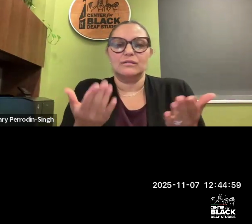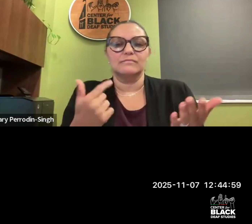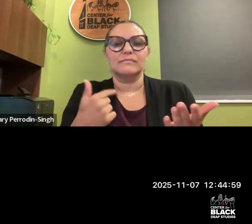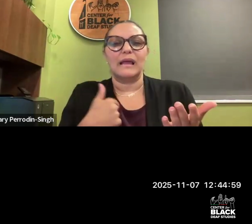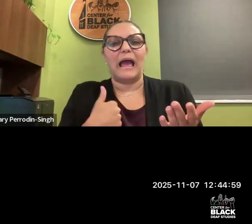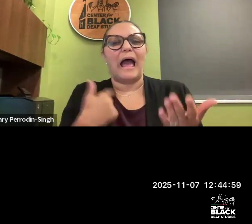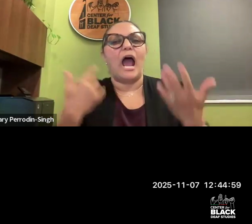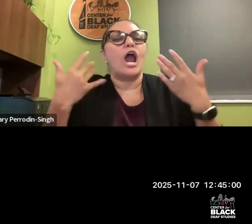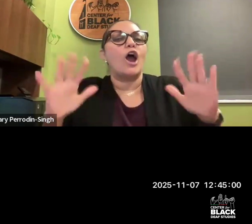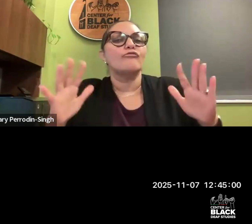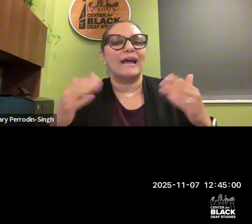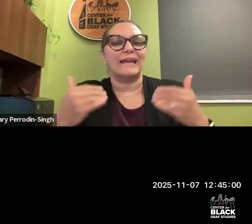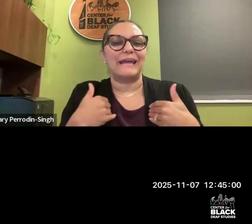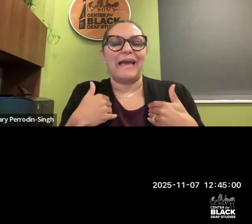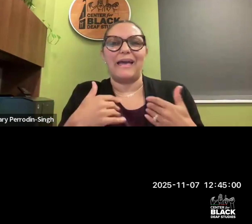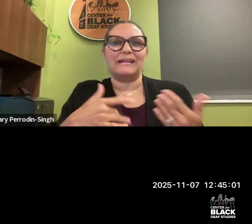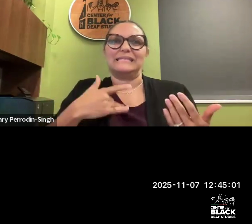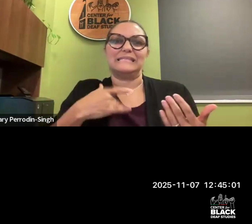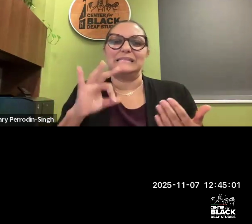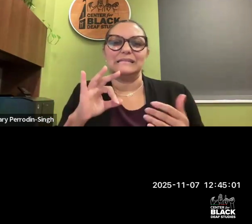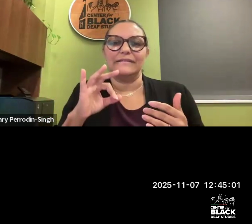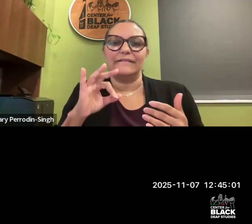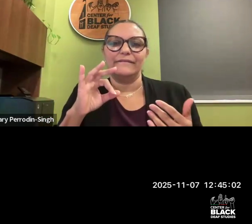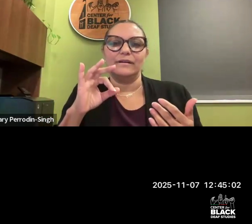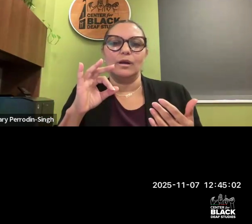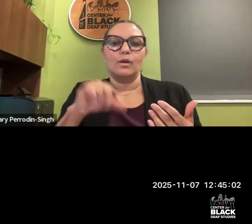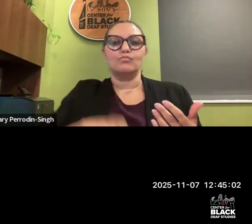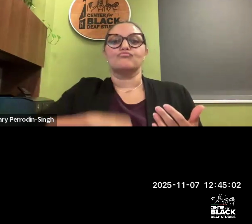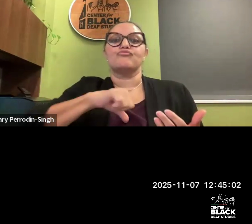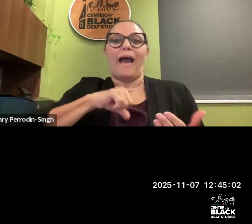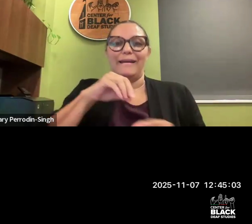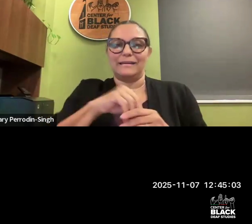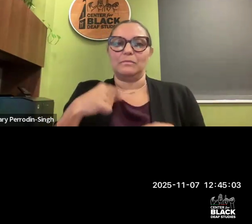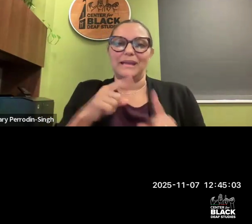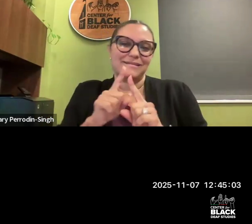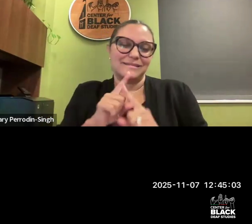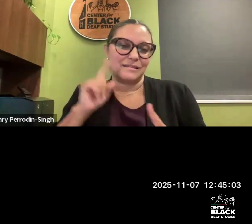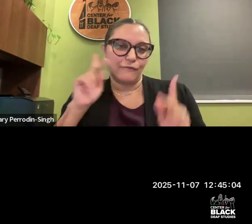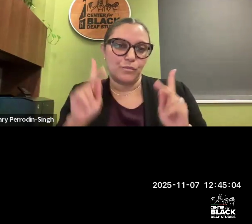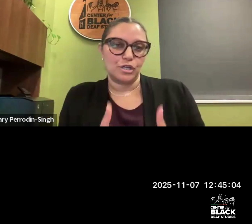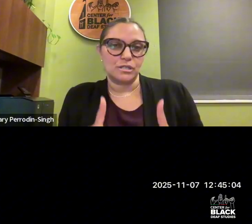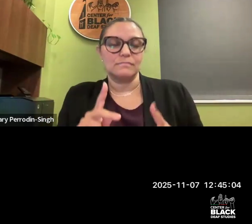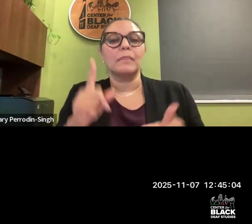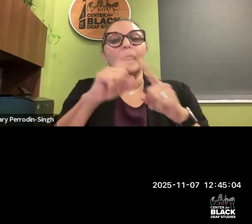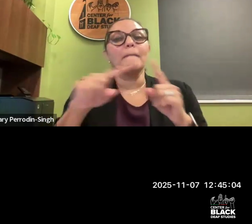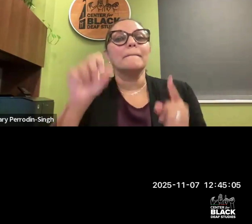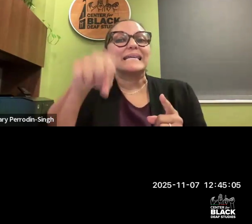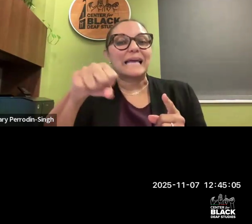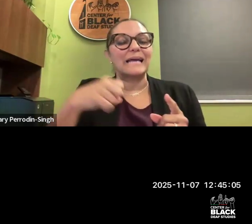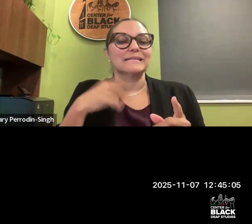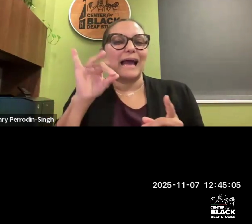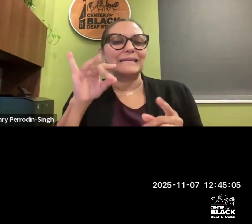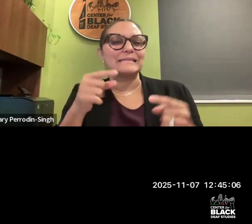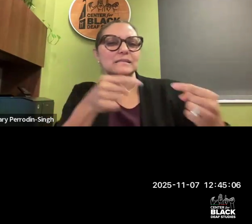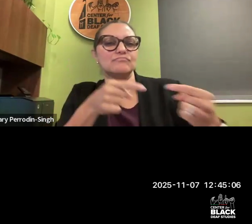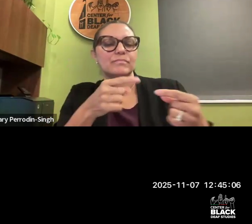to Gallaudet University is that I already had a sense of self and a sense of pride as a deaf